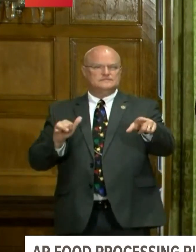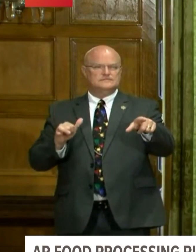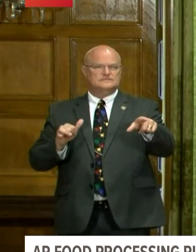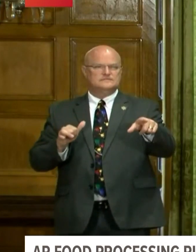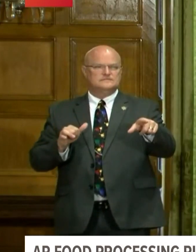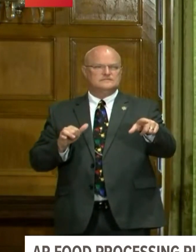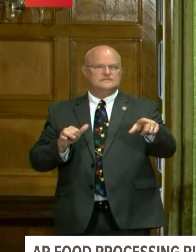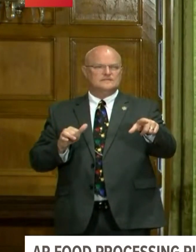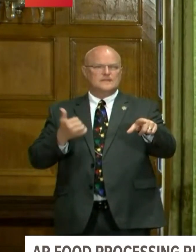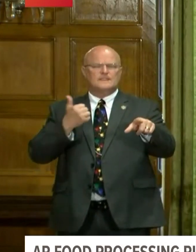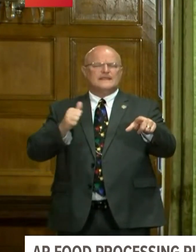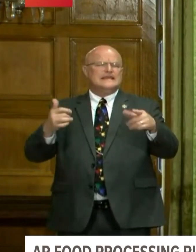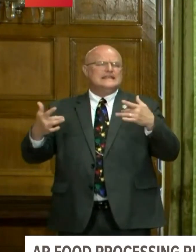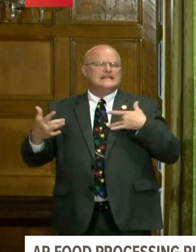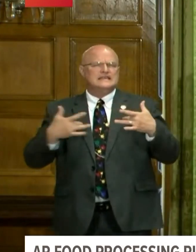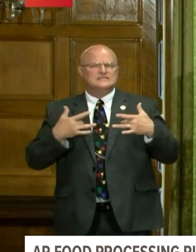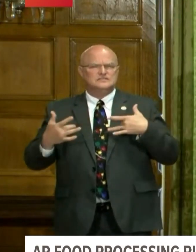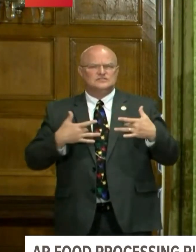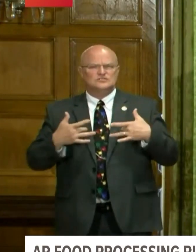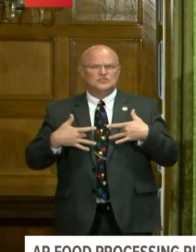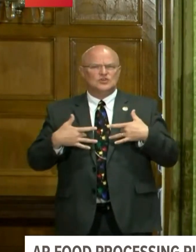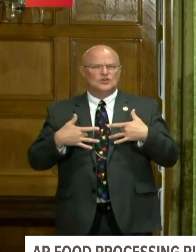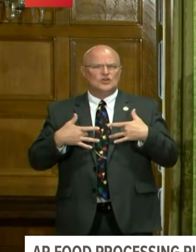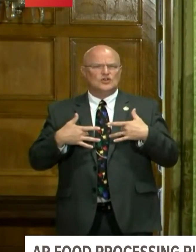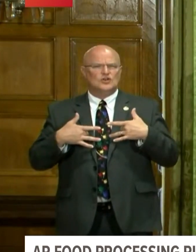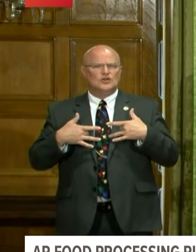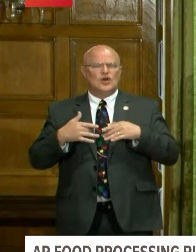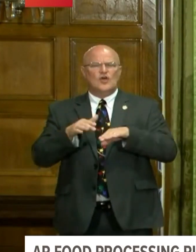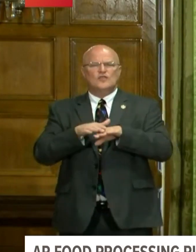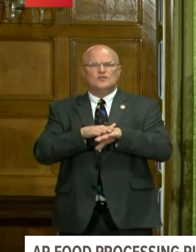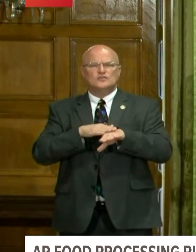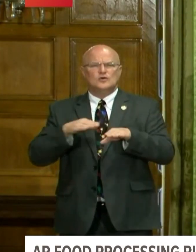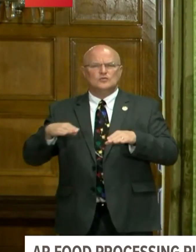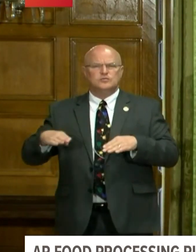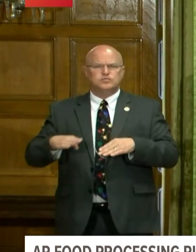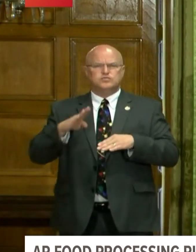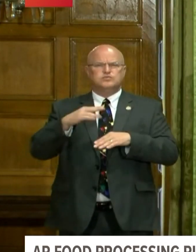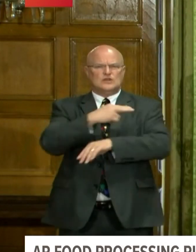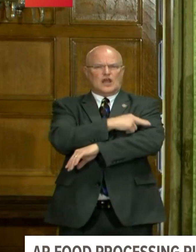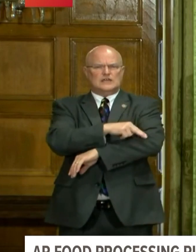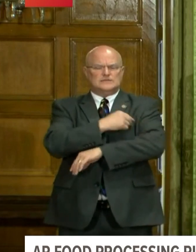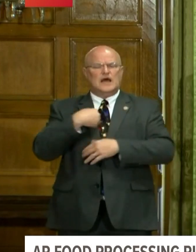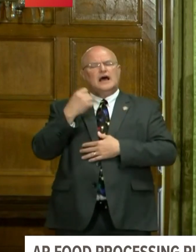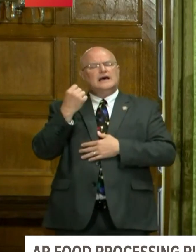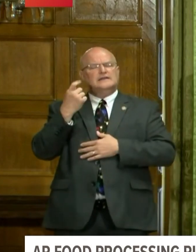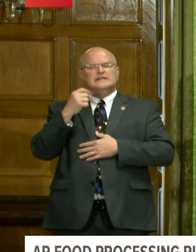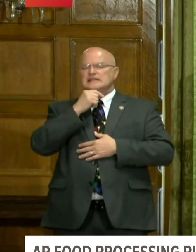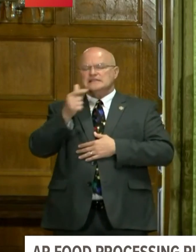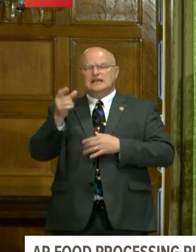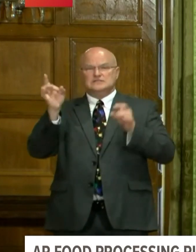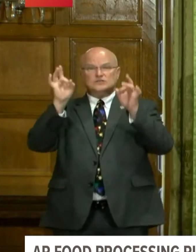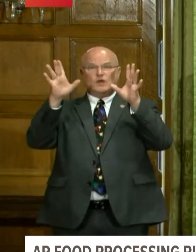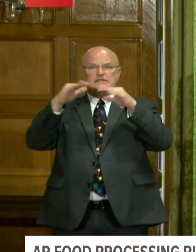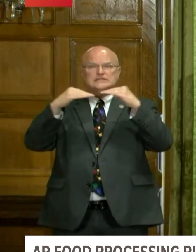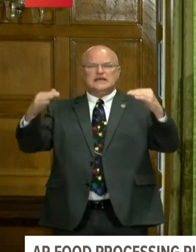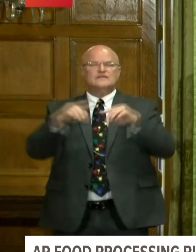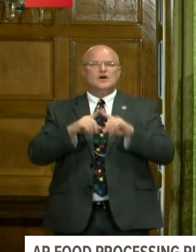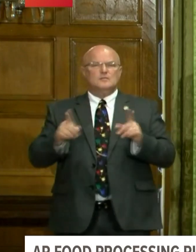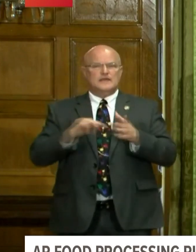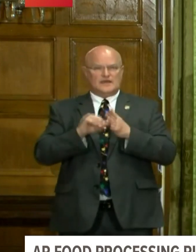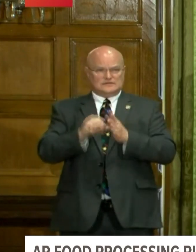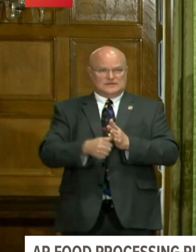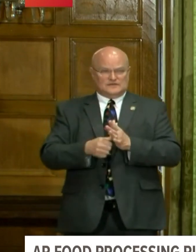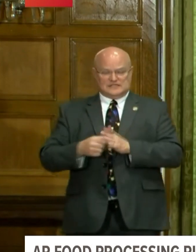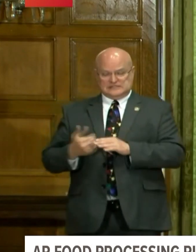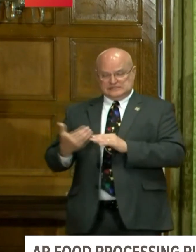Is there any concern in just the slow uptick in hospitalizations? I get it's not crisis level, but I know that was